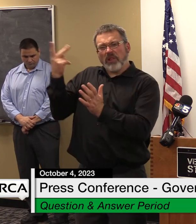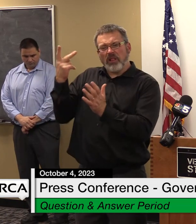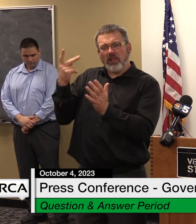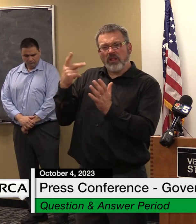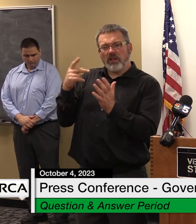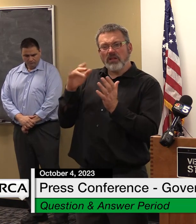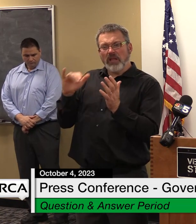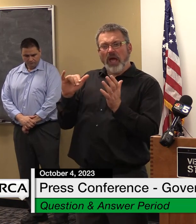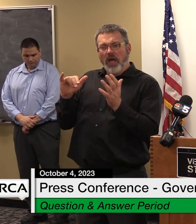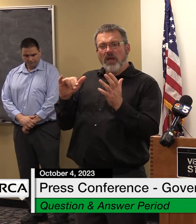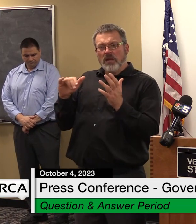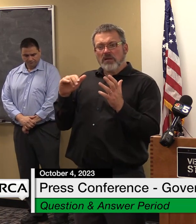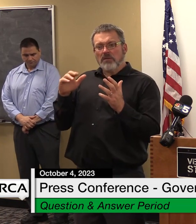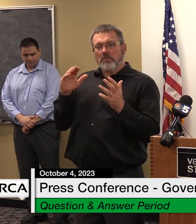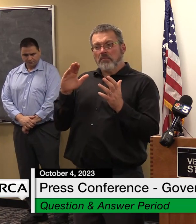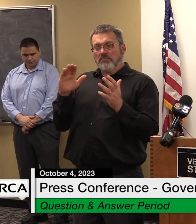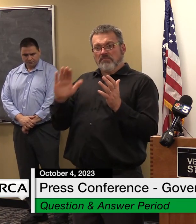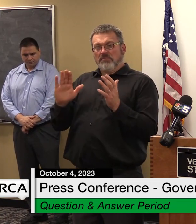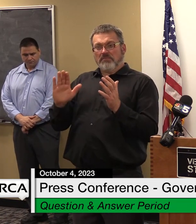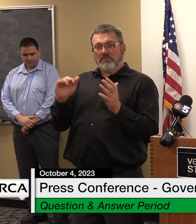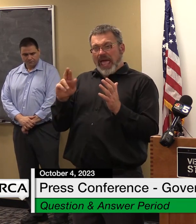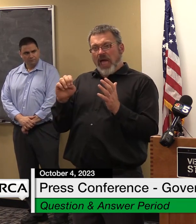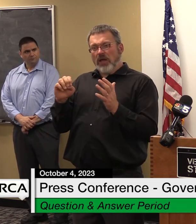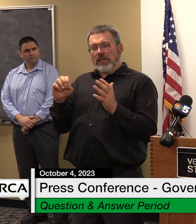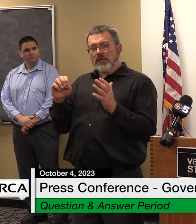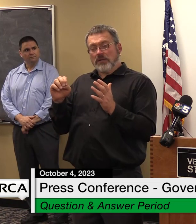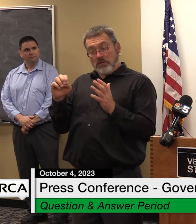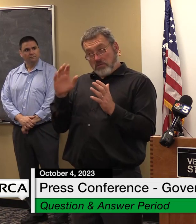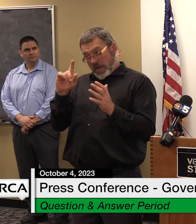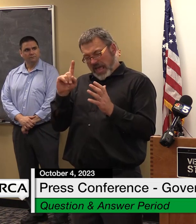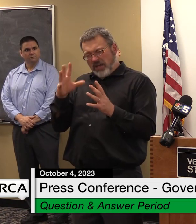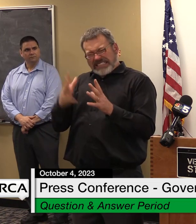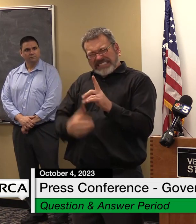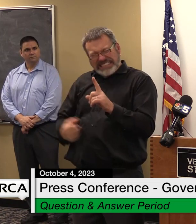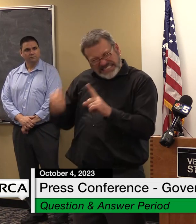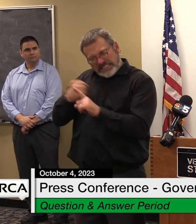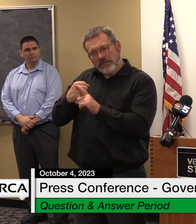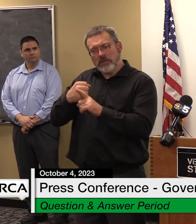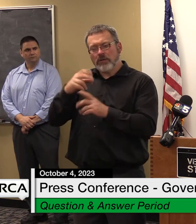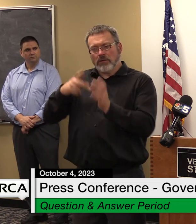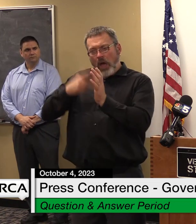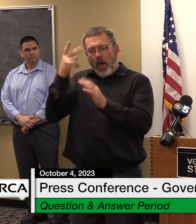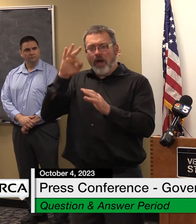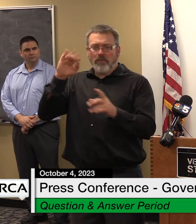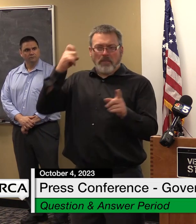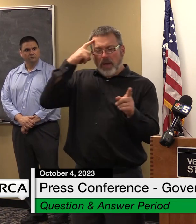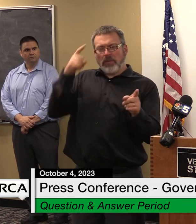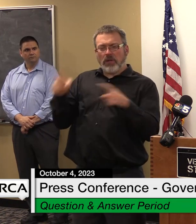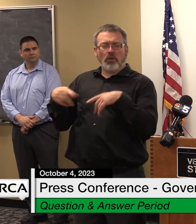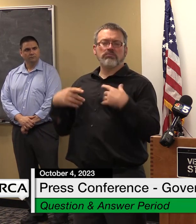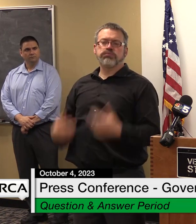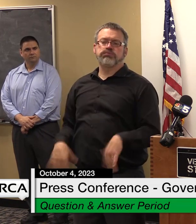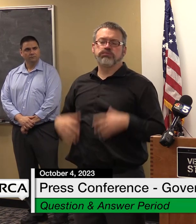components in the buildings themselves that are so expensive to rebuild and recover.